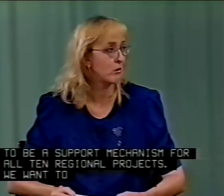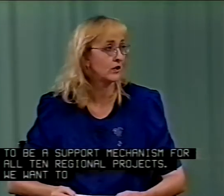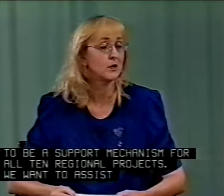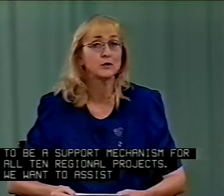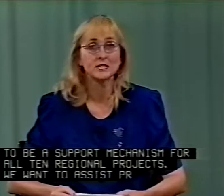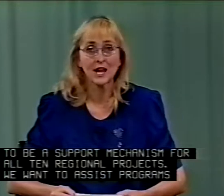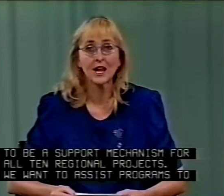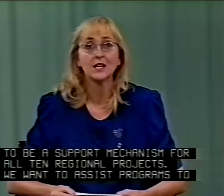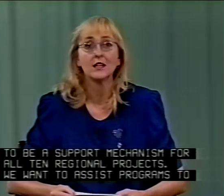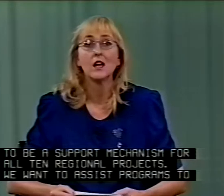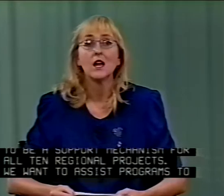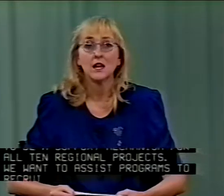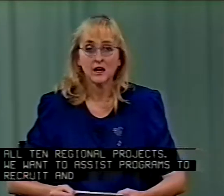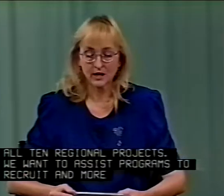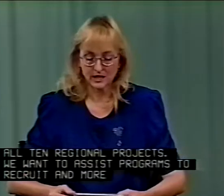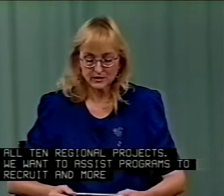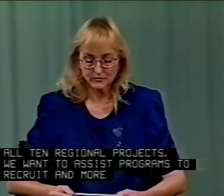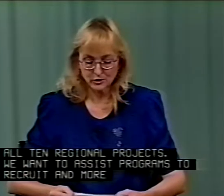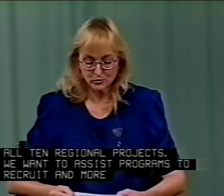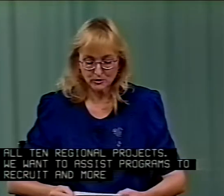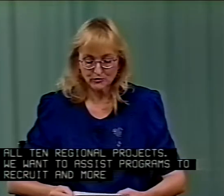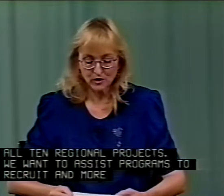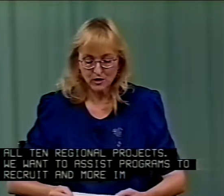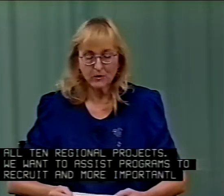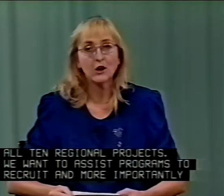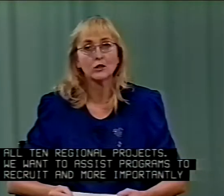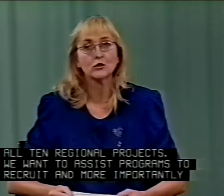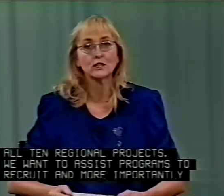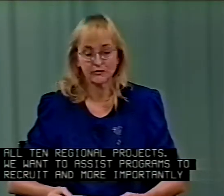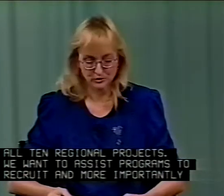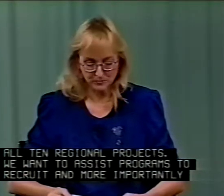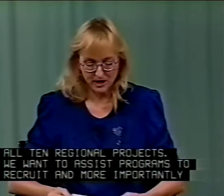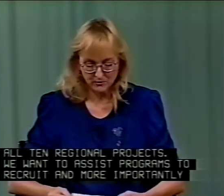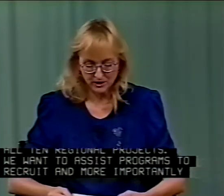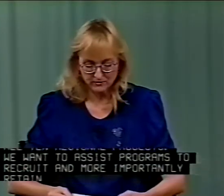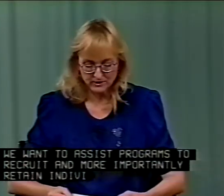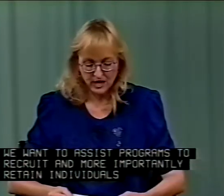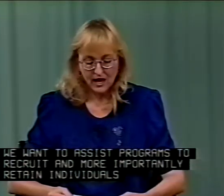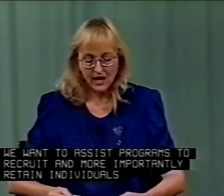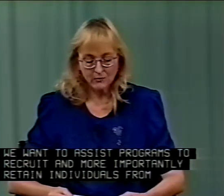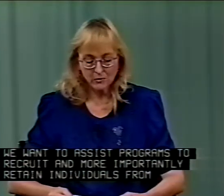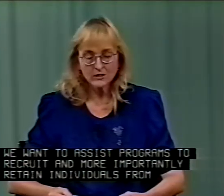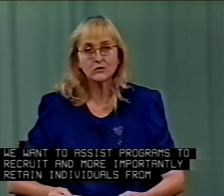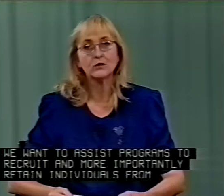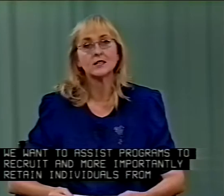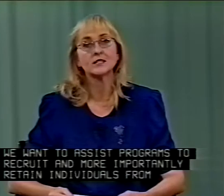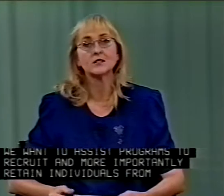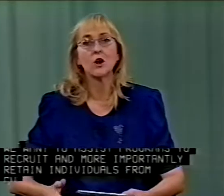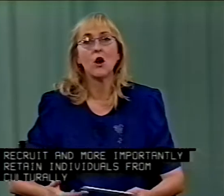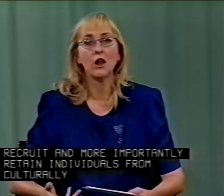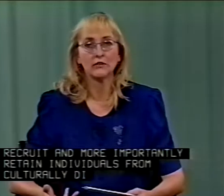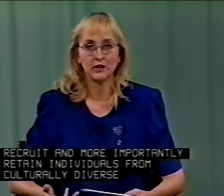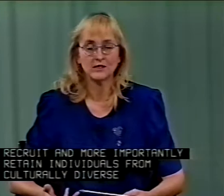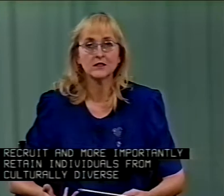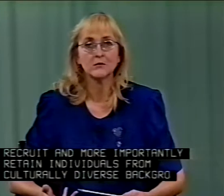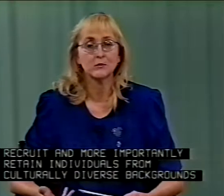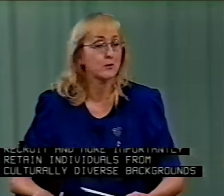importantly, retain individuals from culturally diverse backgrounds. And we want to assist all of us, the